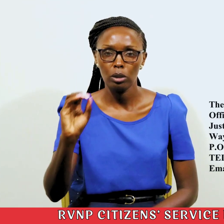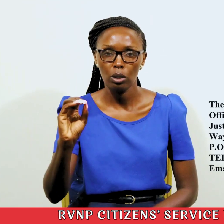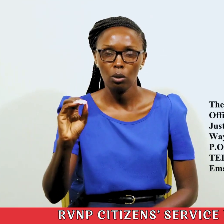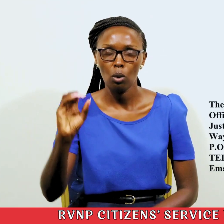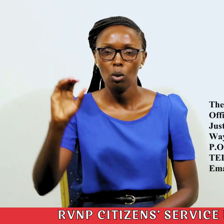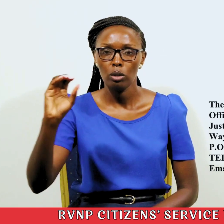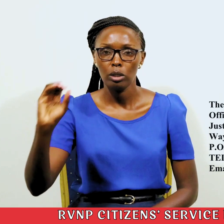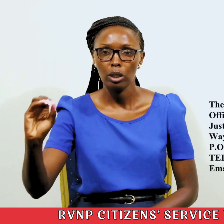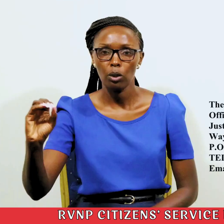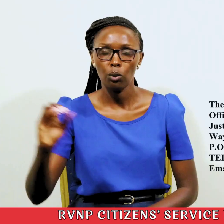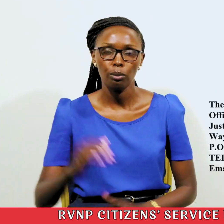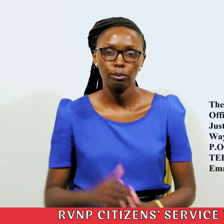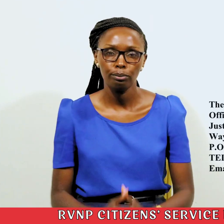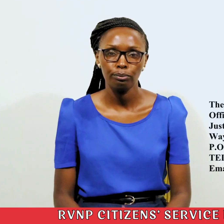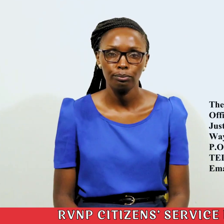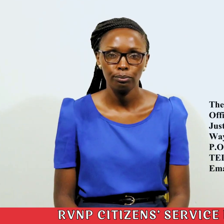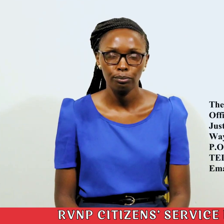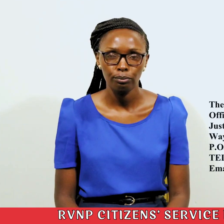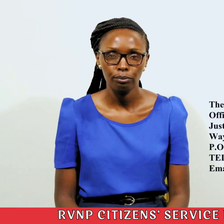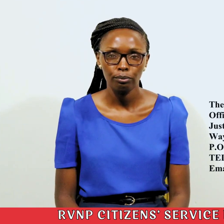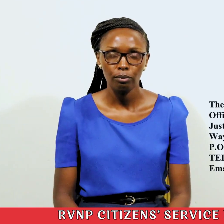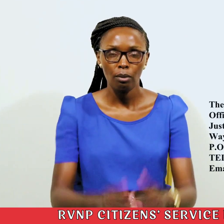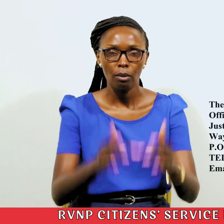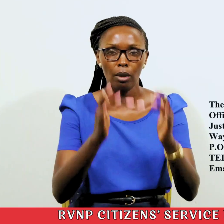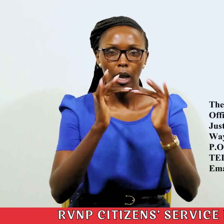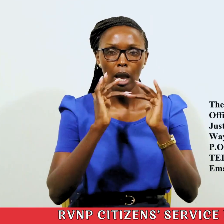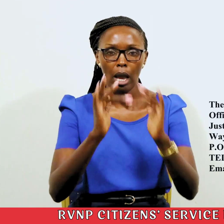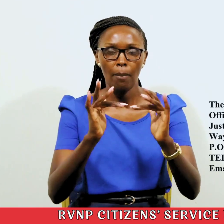020-230-3000. Email